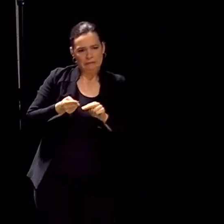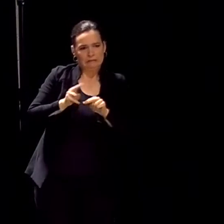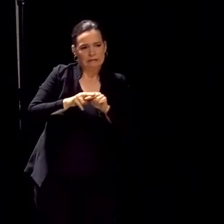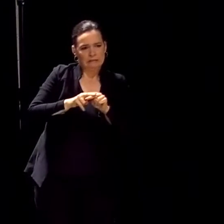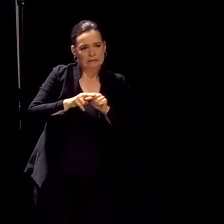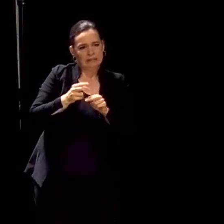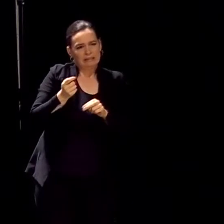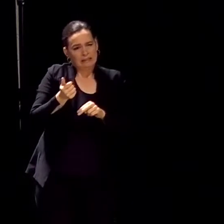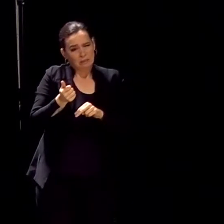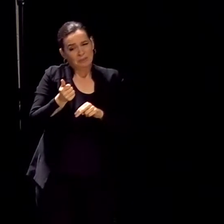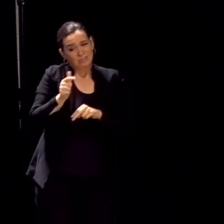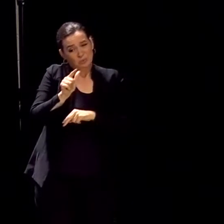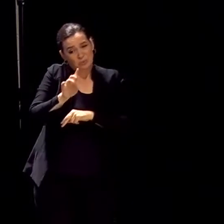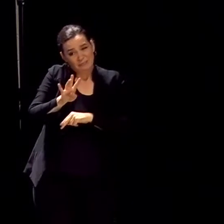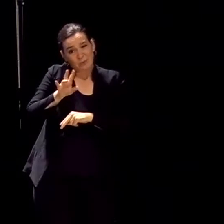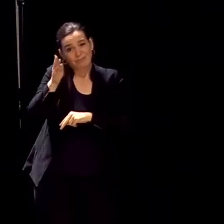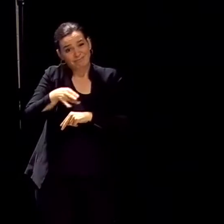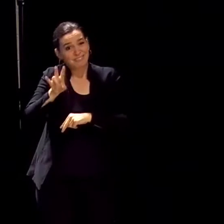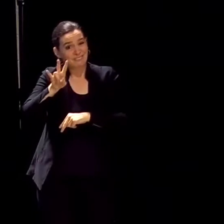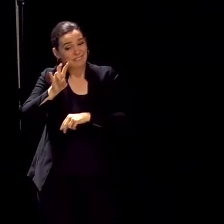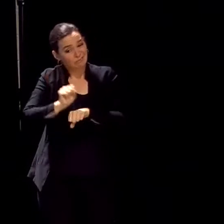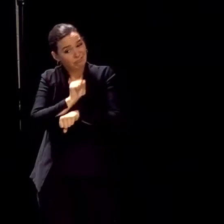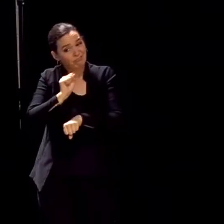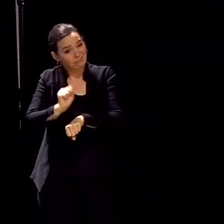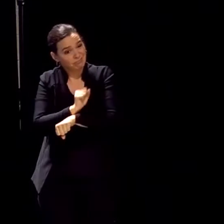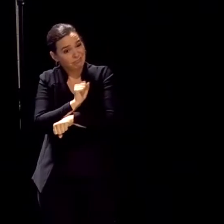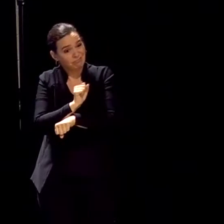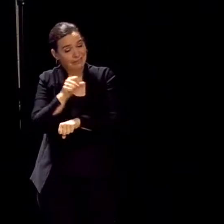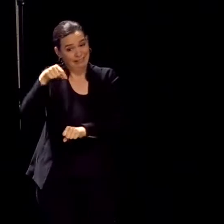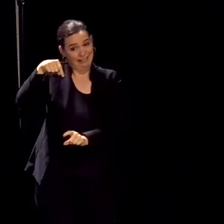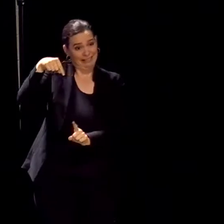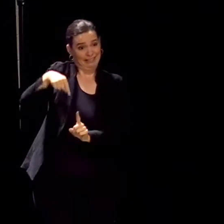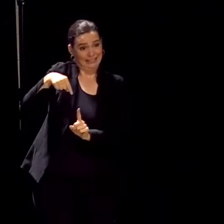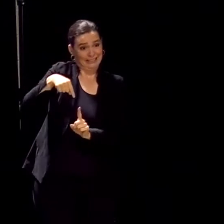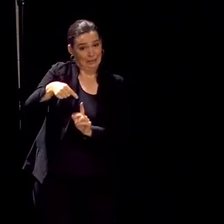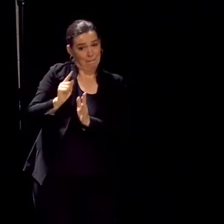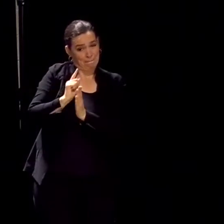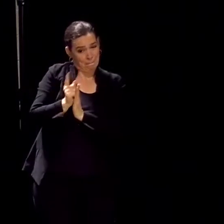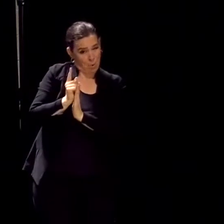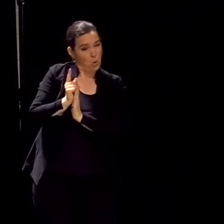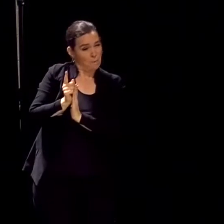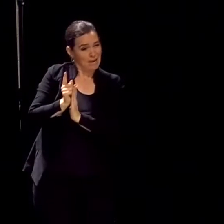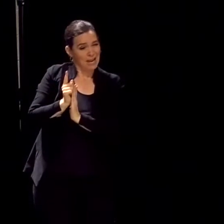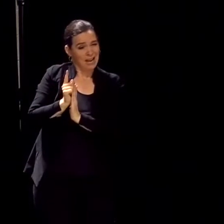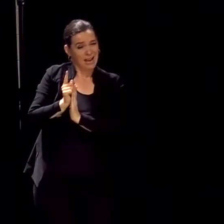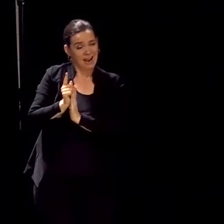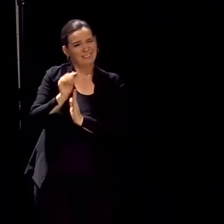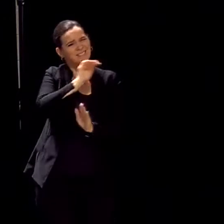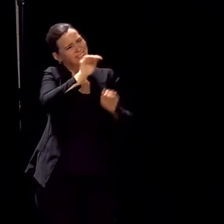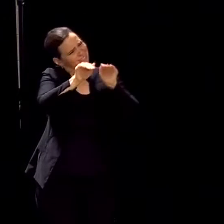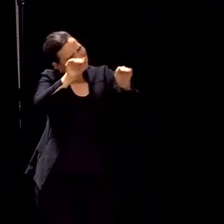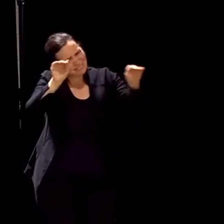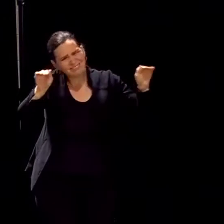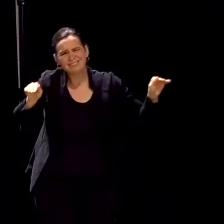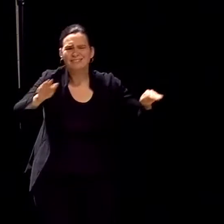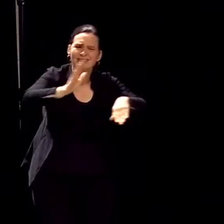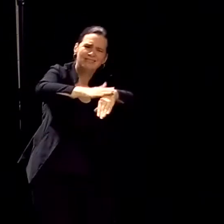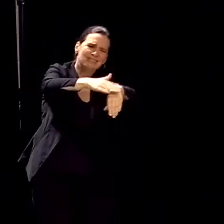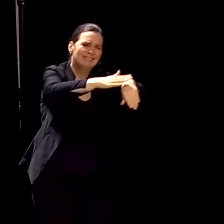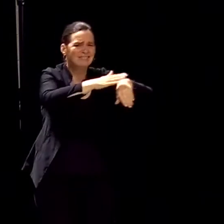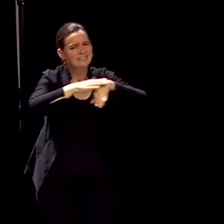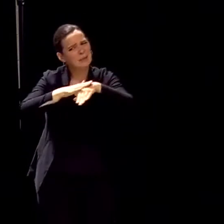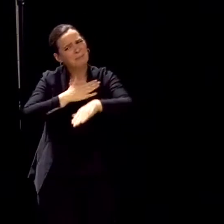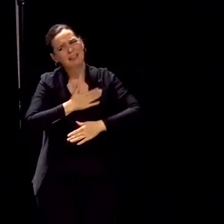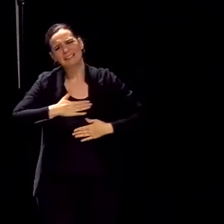is a gut check moment for the community. We got great news on the vaccine today, and there's light at the end of